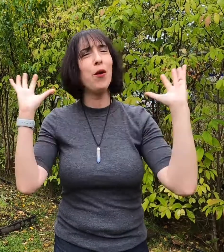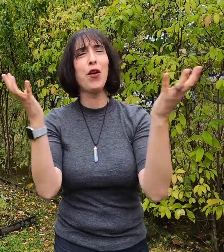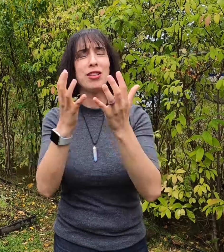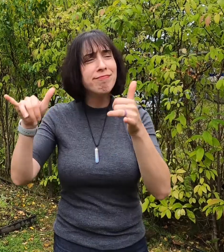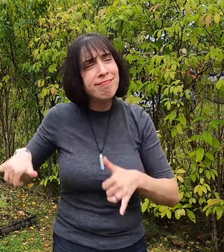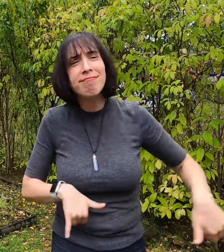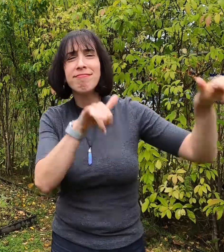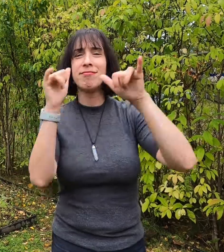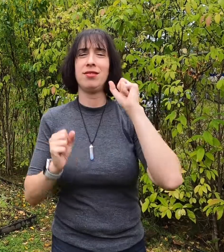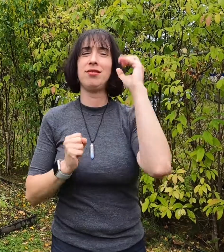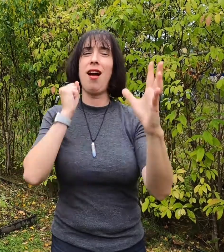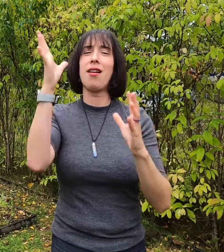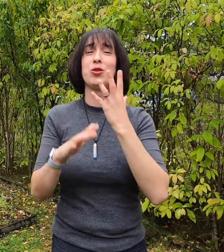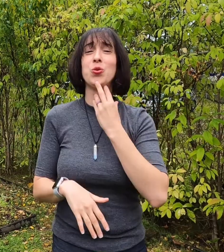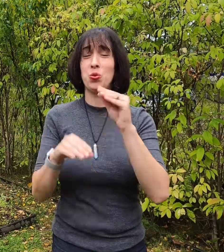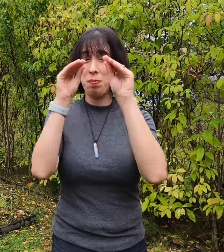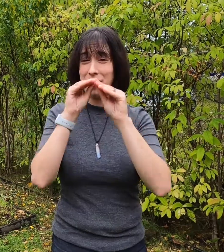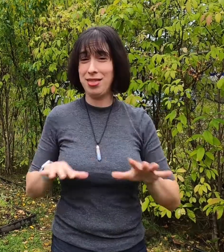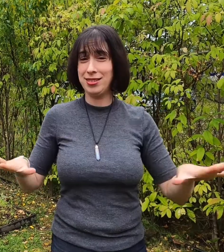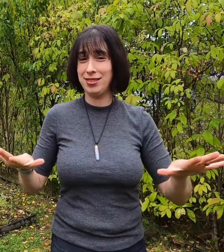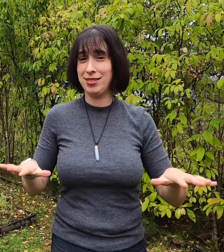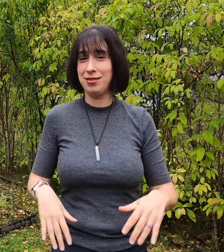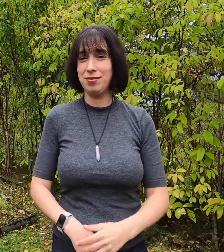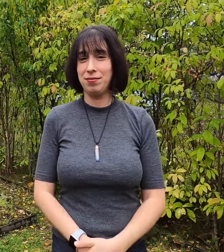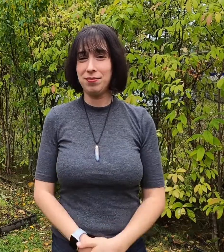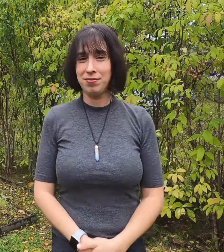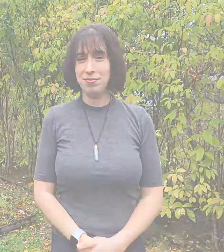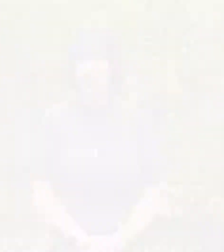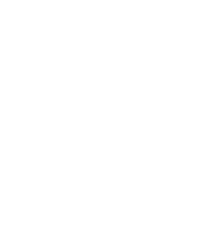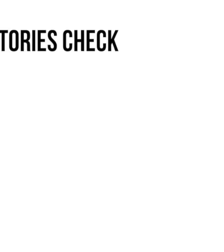Jewish blessings so that they can share the Jewish blessings with the world.